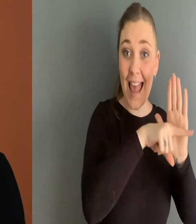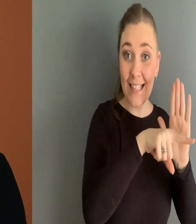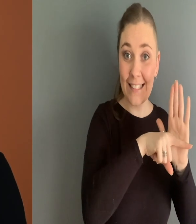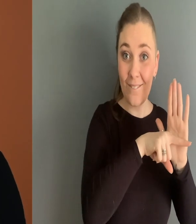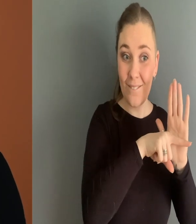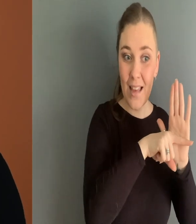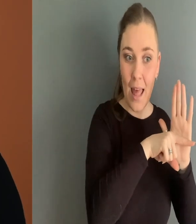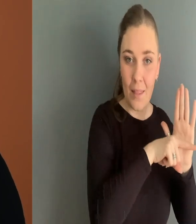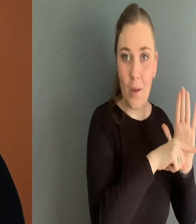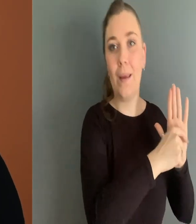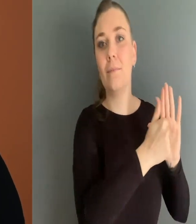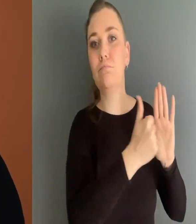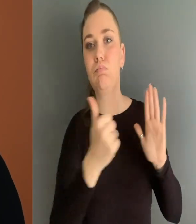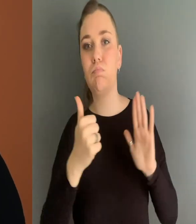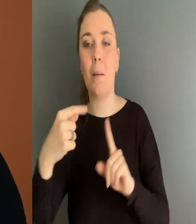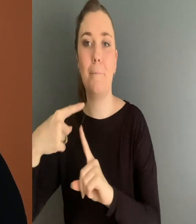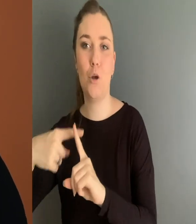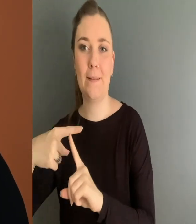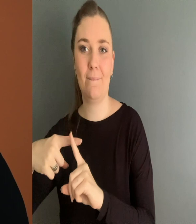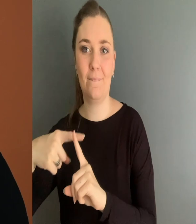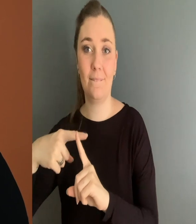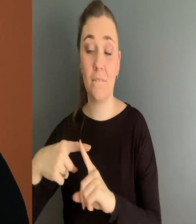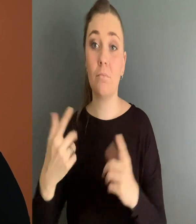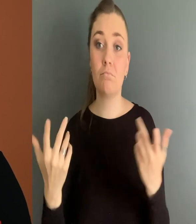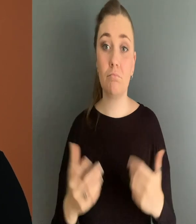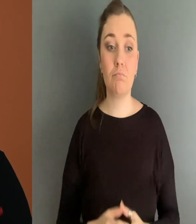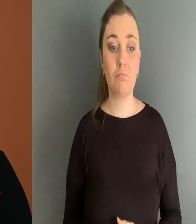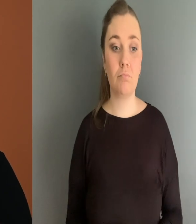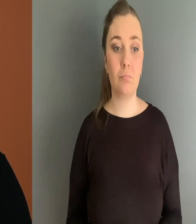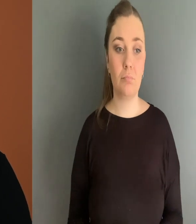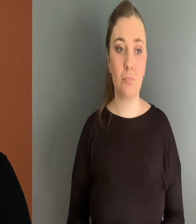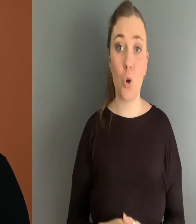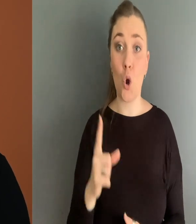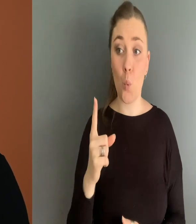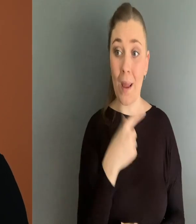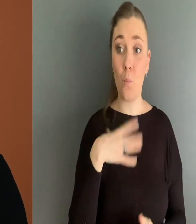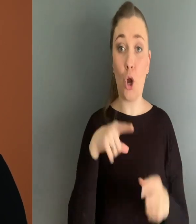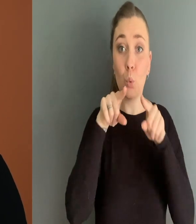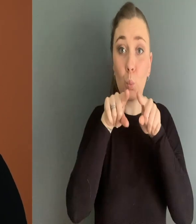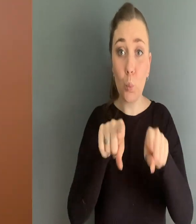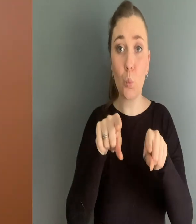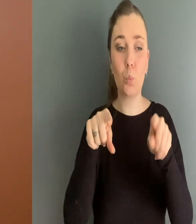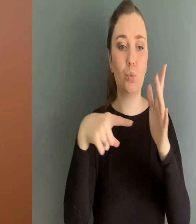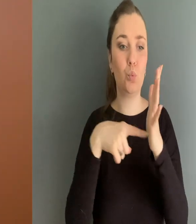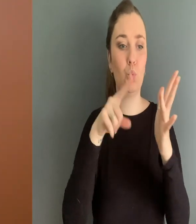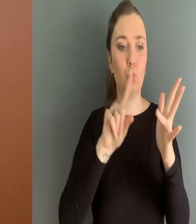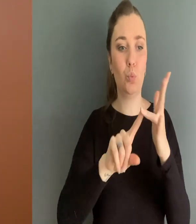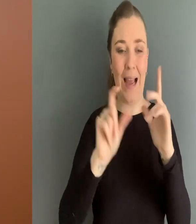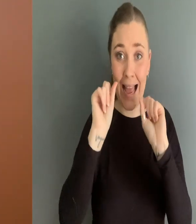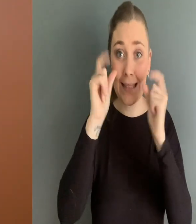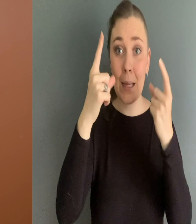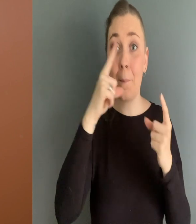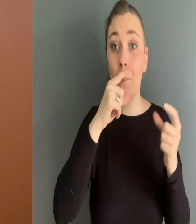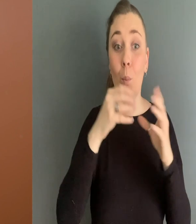we come out with a positive message saying we want you to understand that